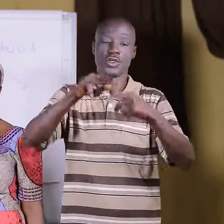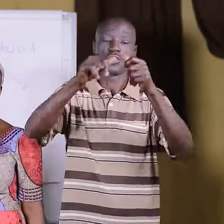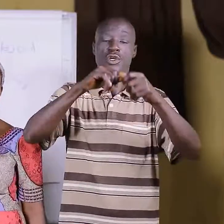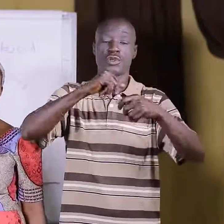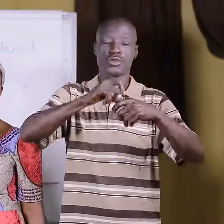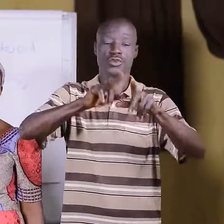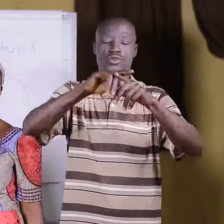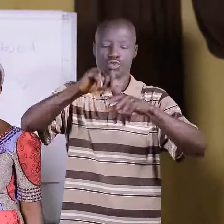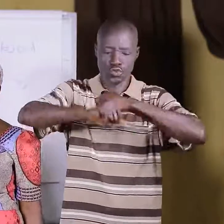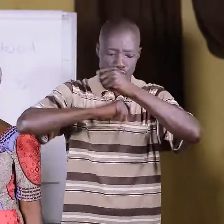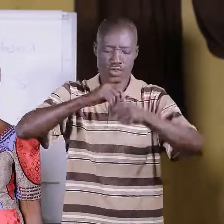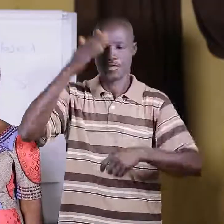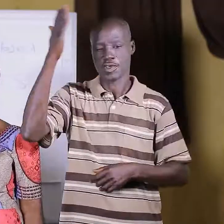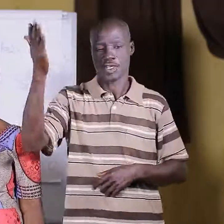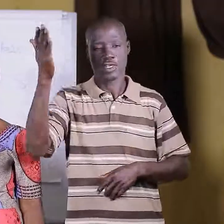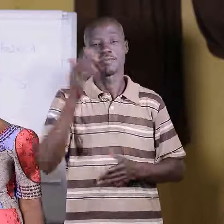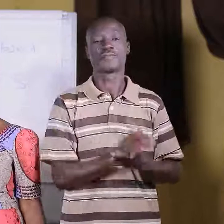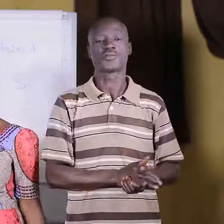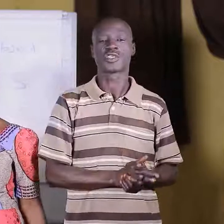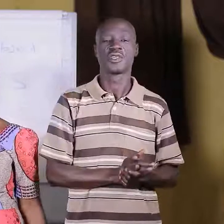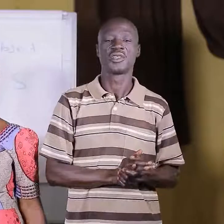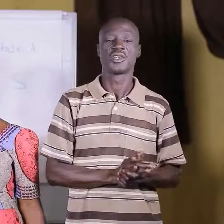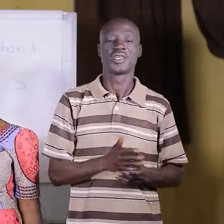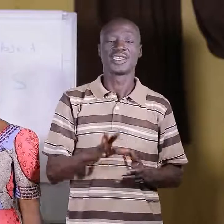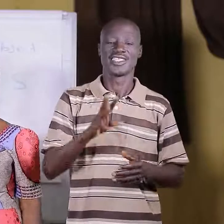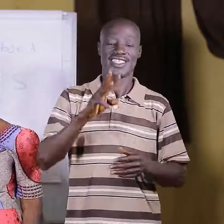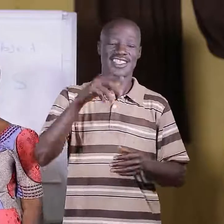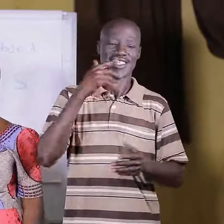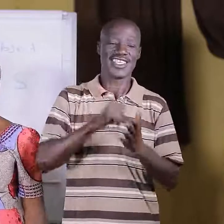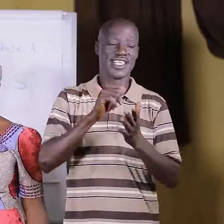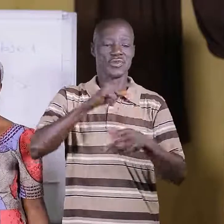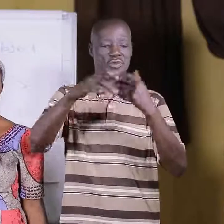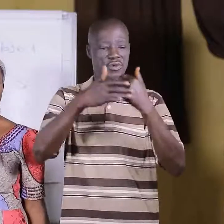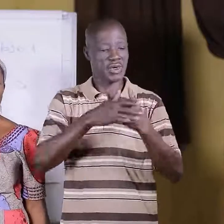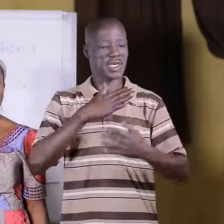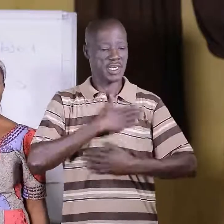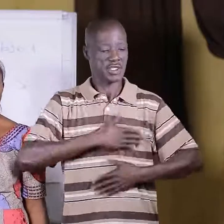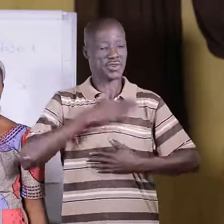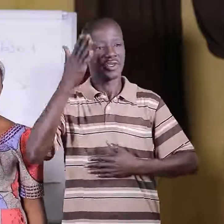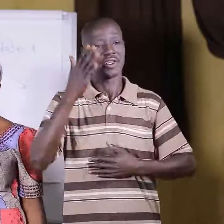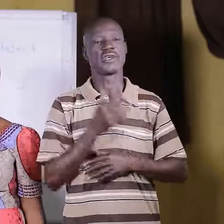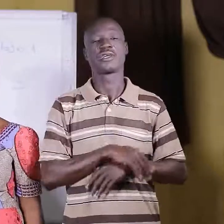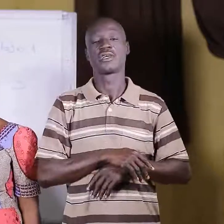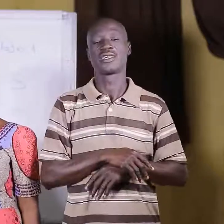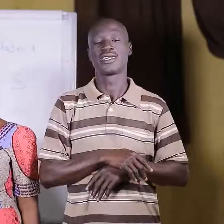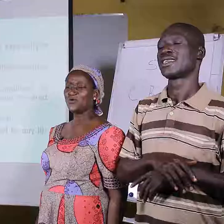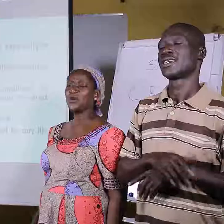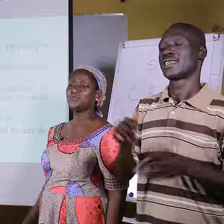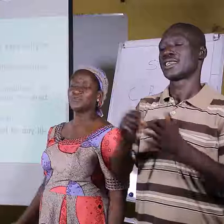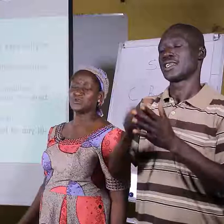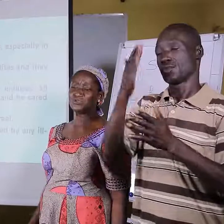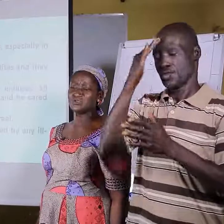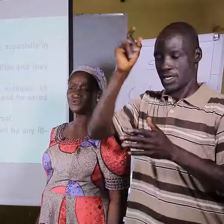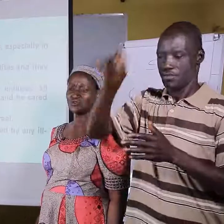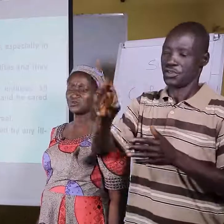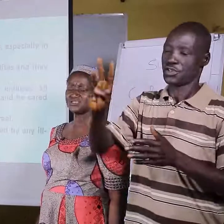to eat their word, my students. They mentioned cucumber. They mentioned garlic. And what have you? What